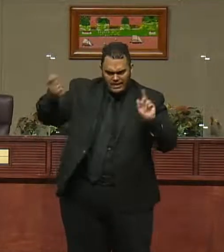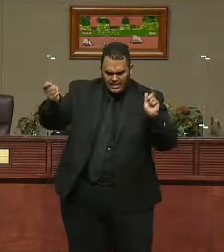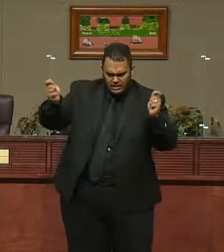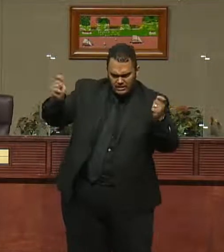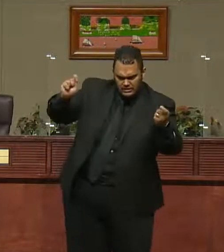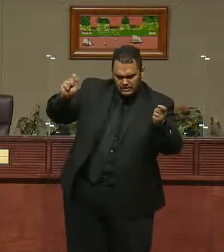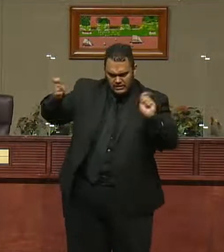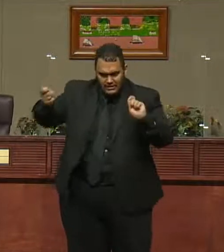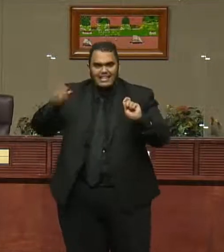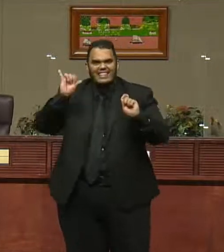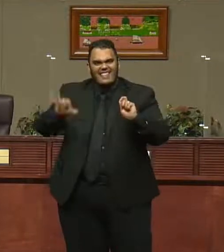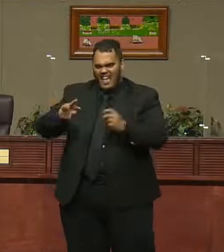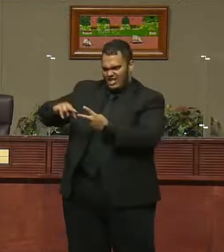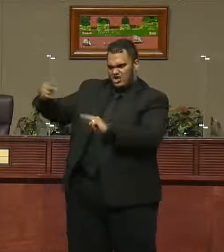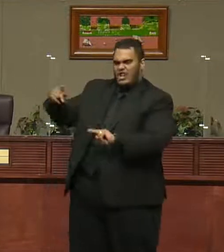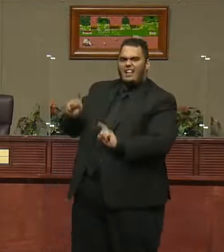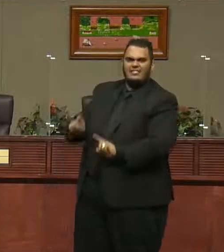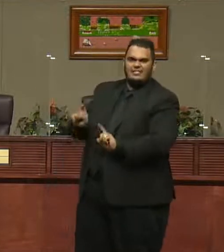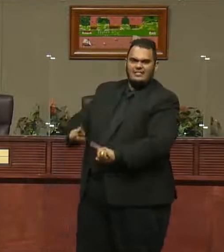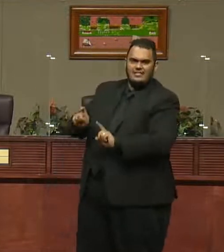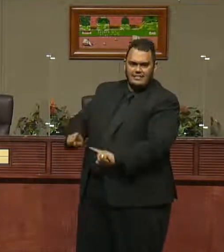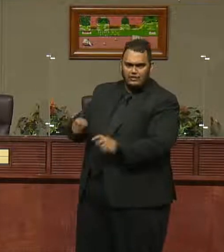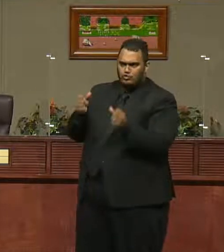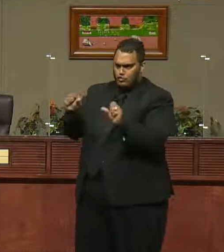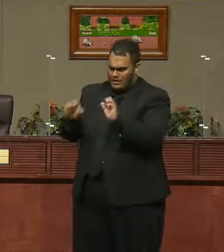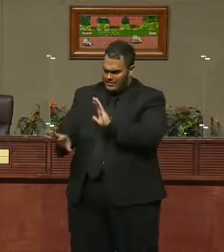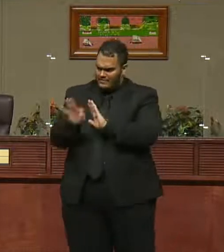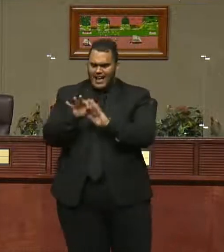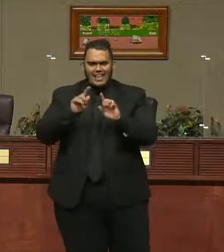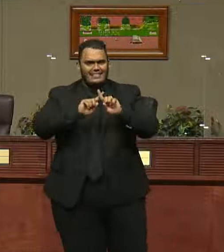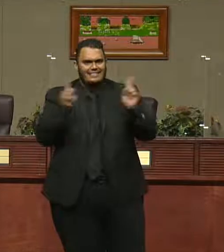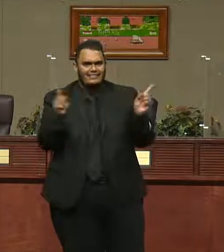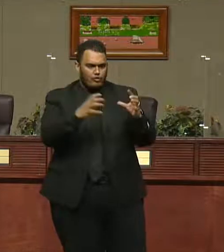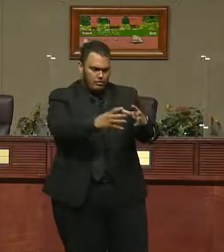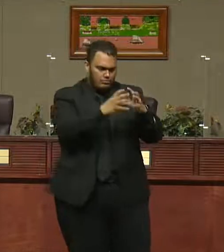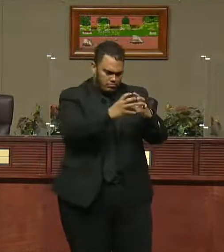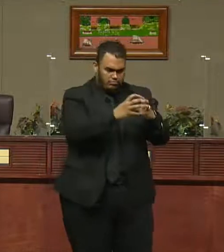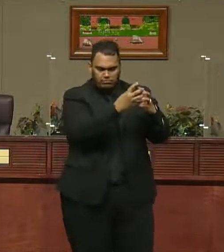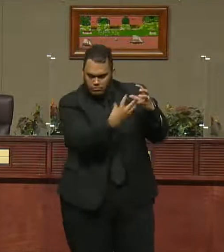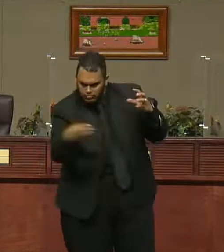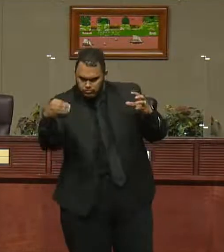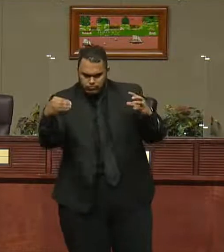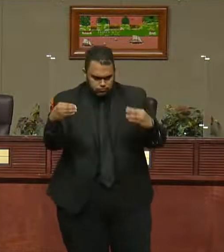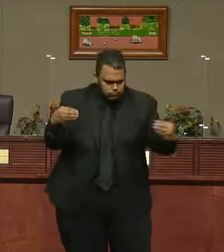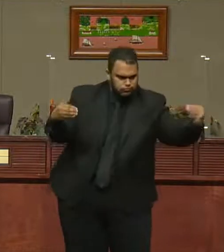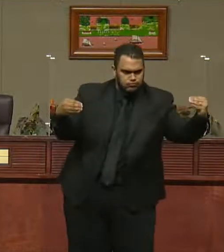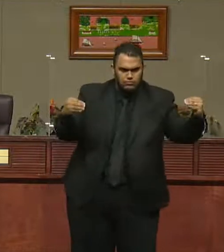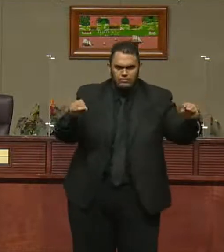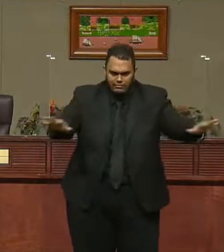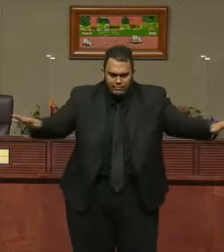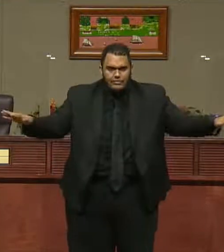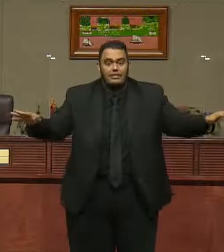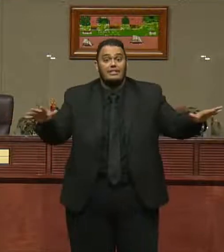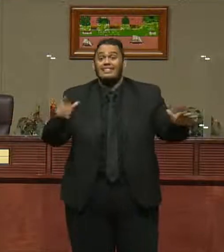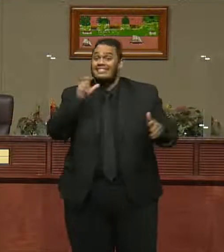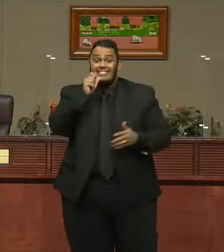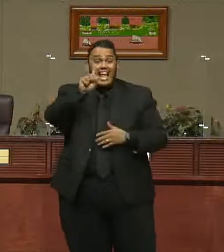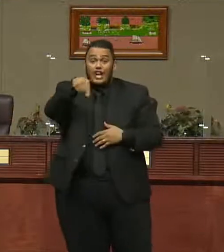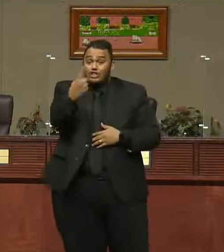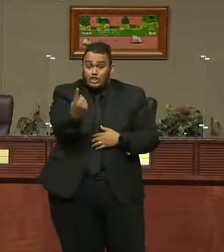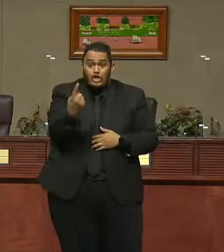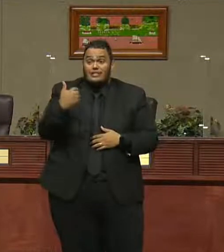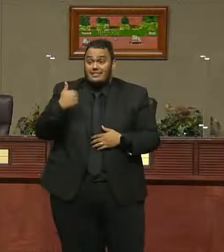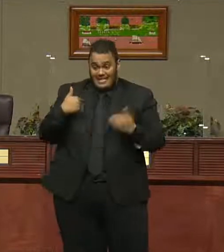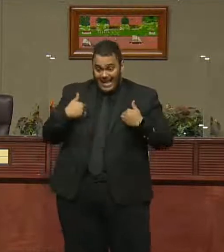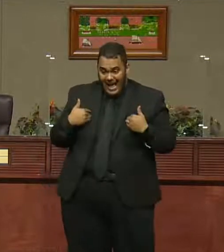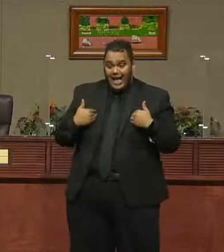to identify variants. And so I also wanted to bring up, it's not just the named variants that we have here, we're also